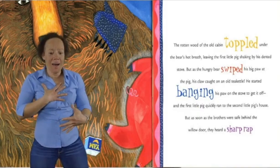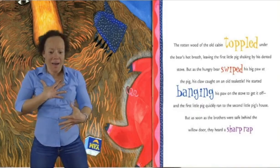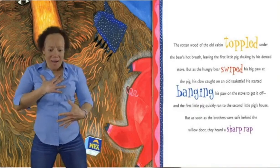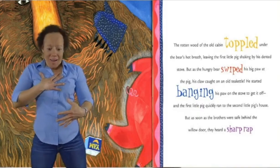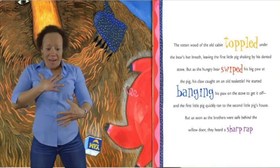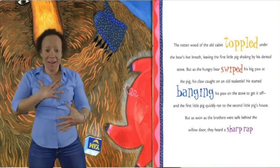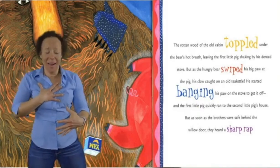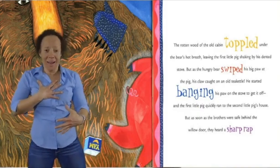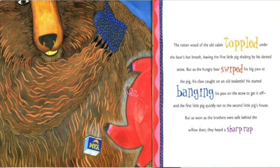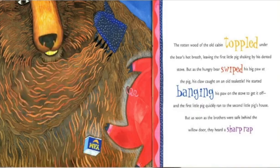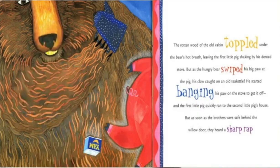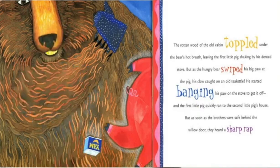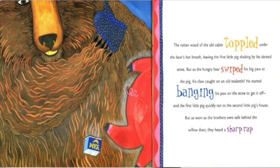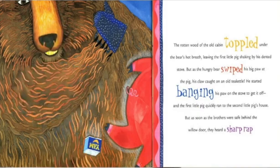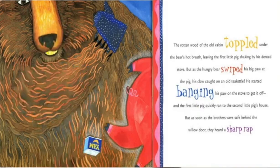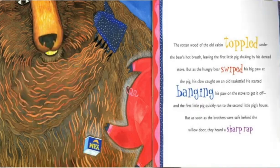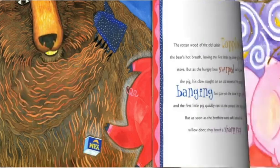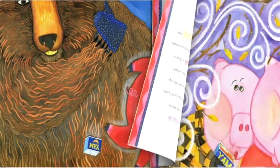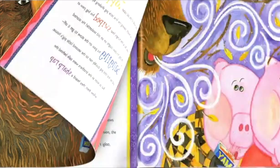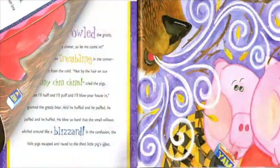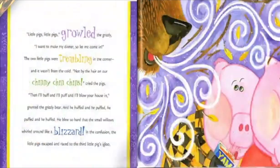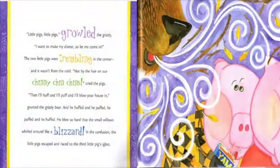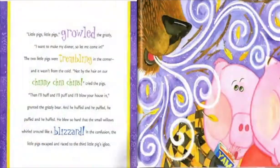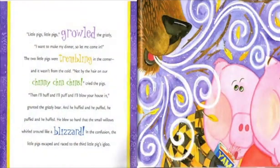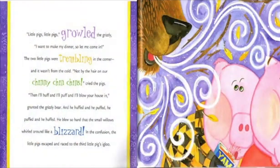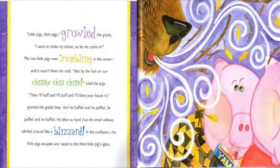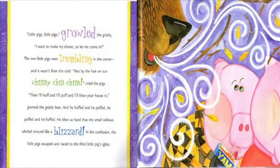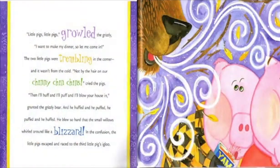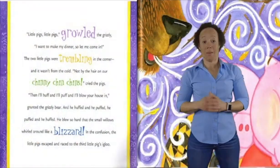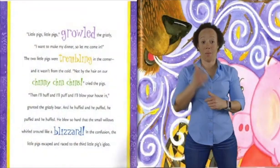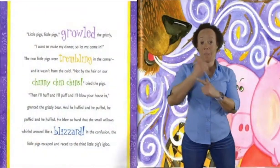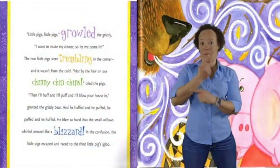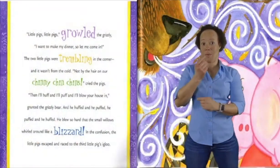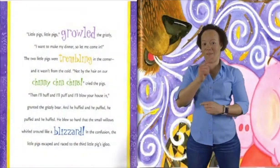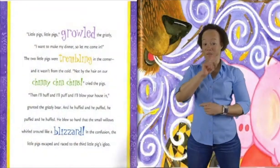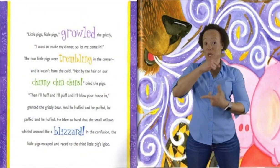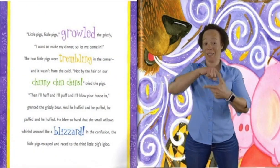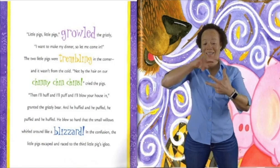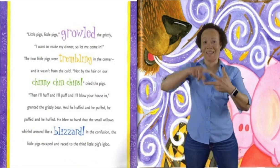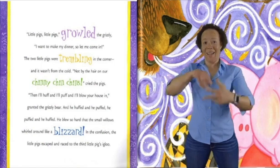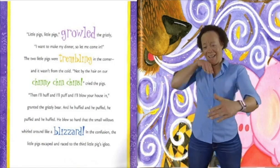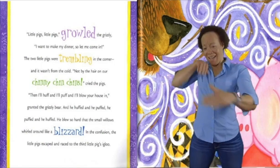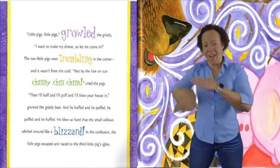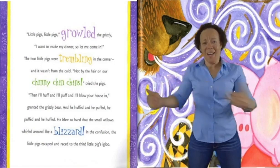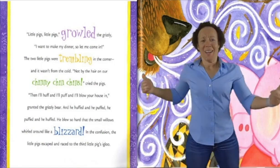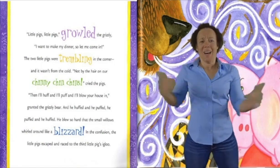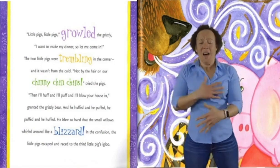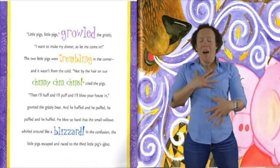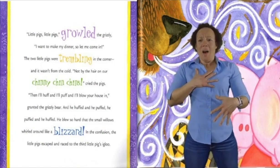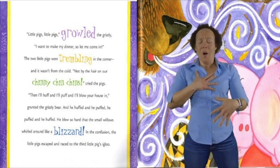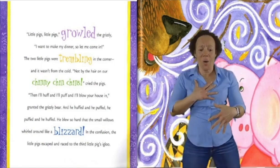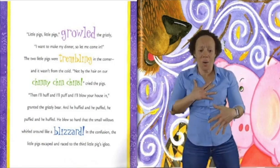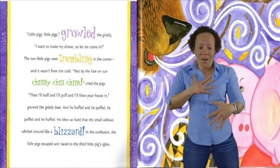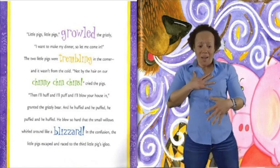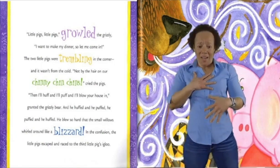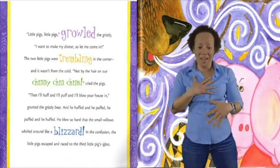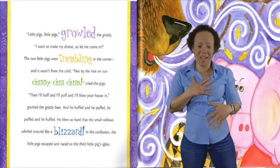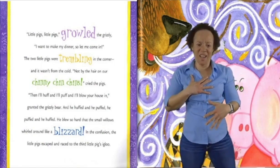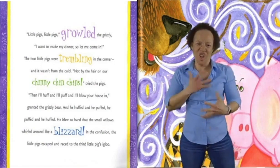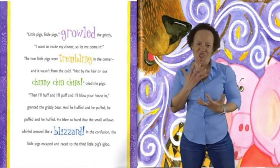door, they heard a sharp rap. Little pigs, growled the grizzly. "I want to make my dinner, so let me